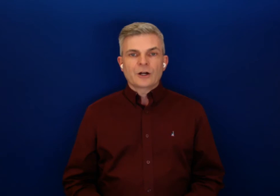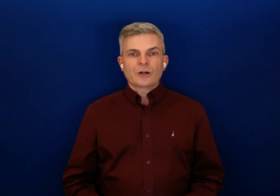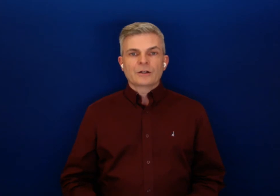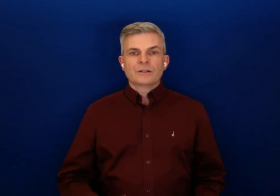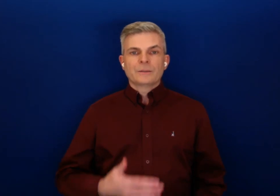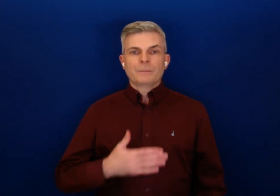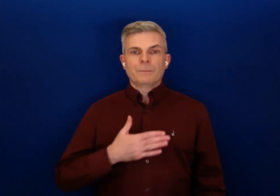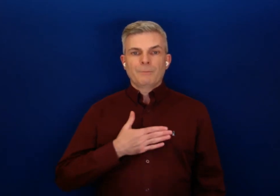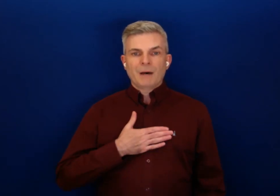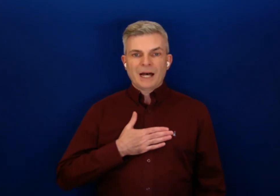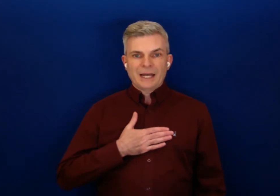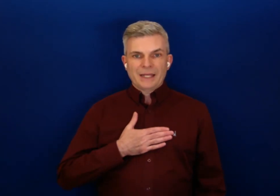are my,